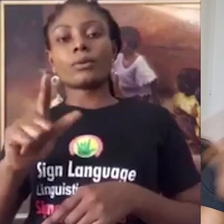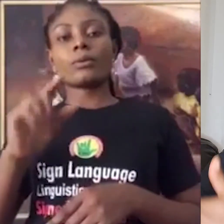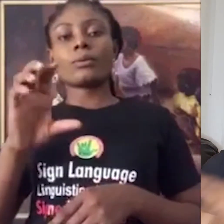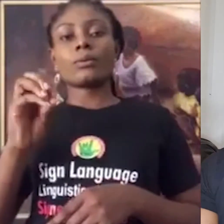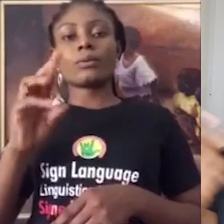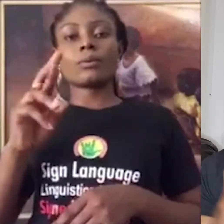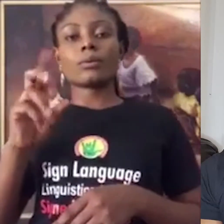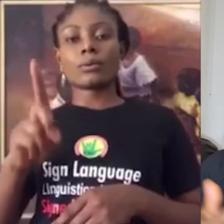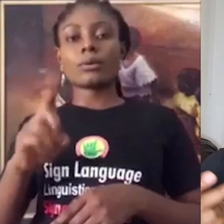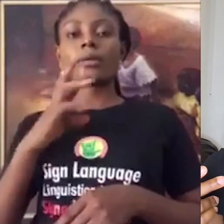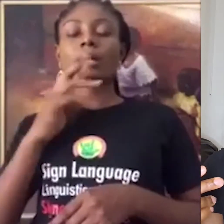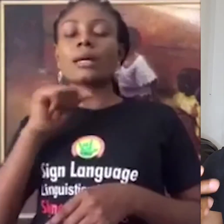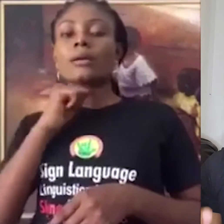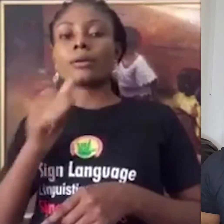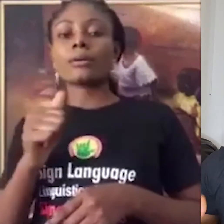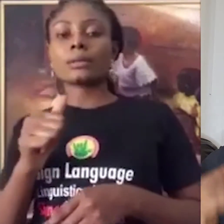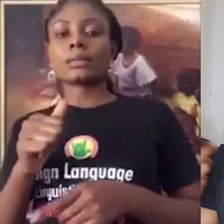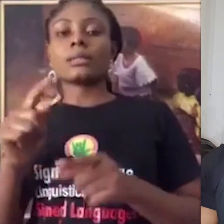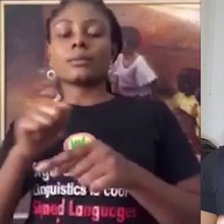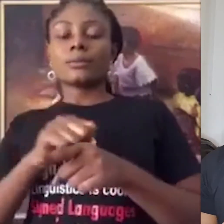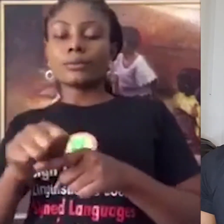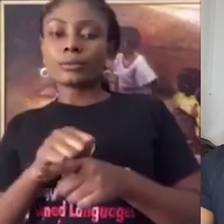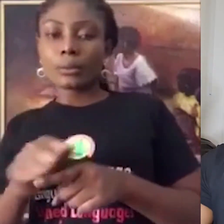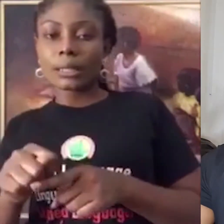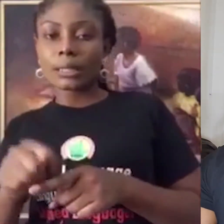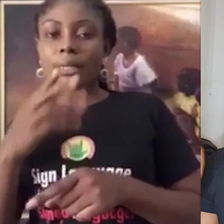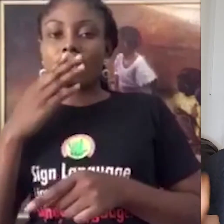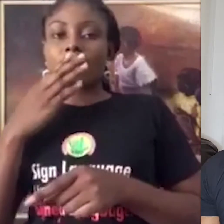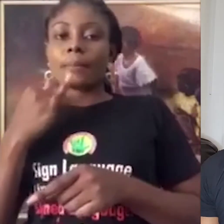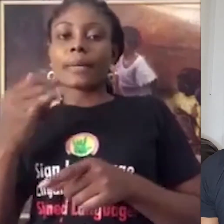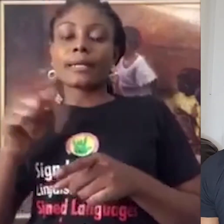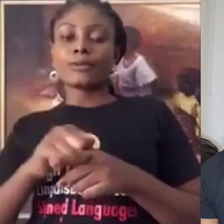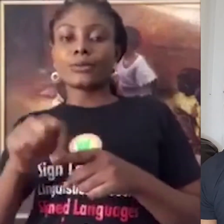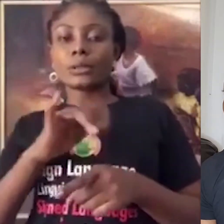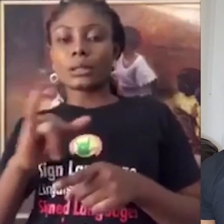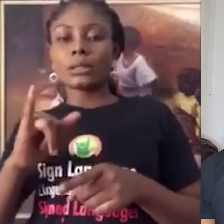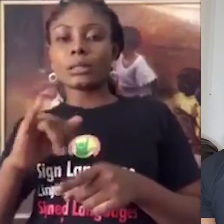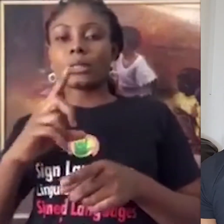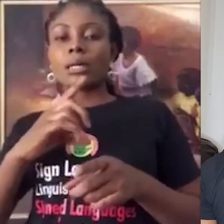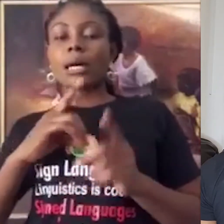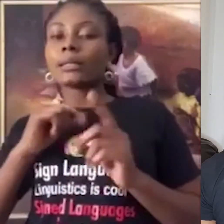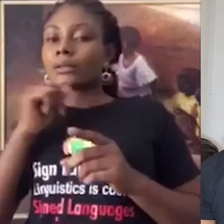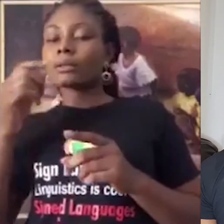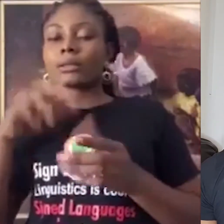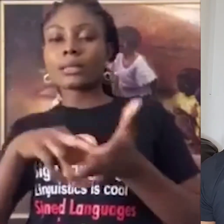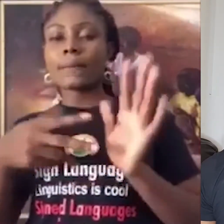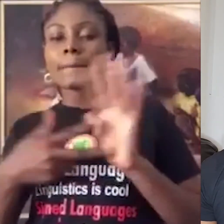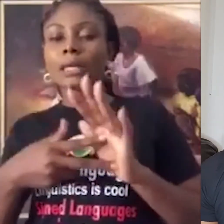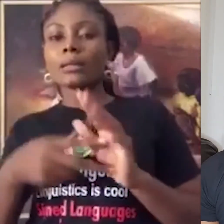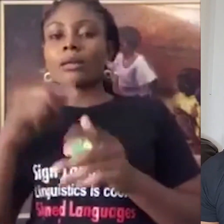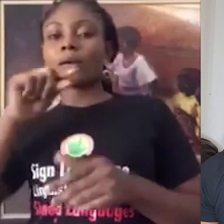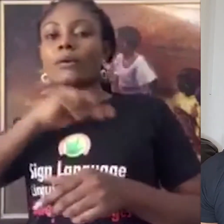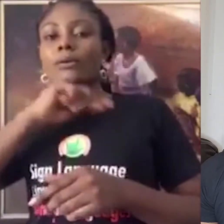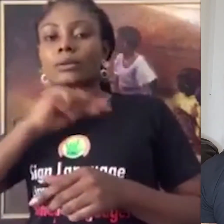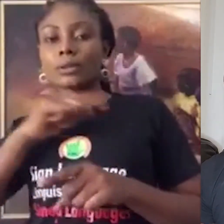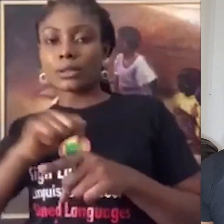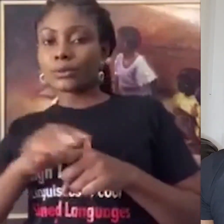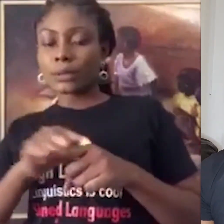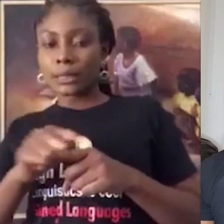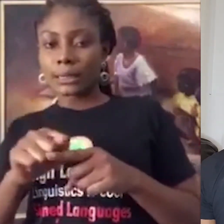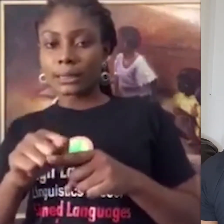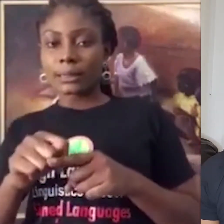vocal cords and the articulators are not trained. By training, I do not mean conscious training. I